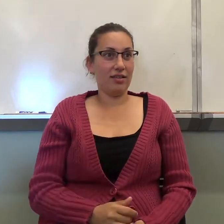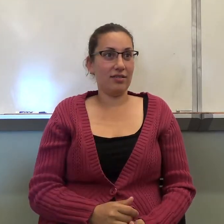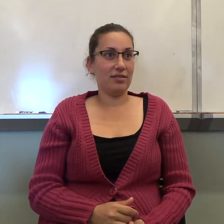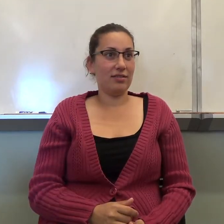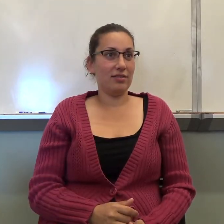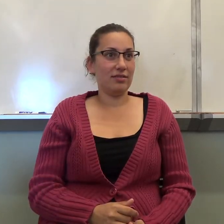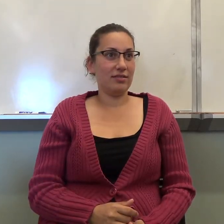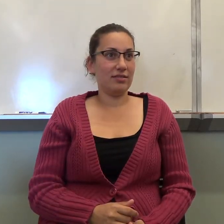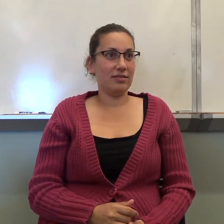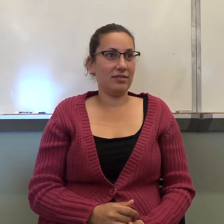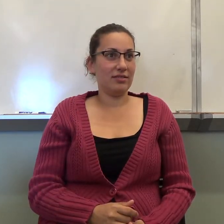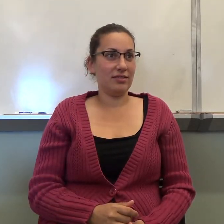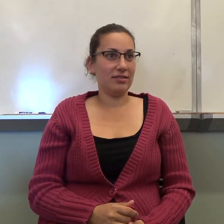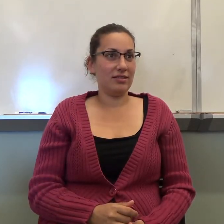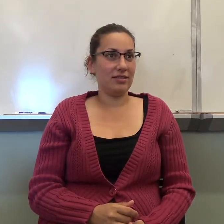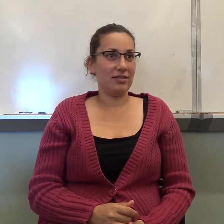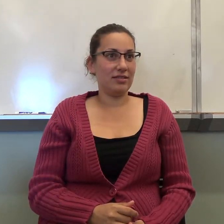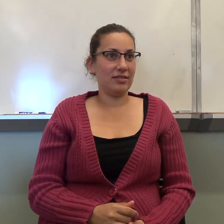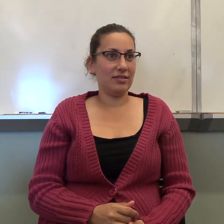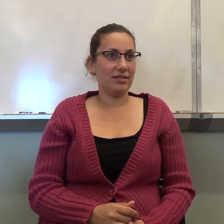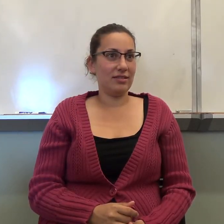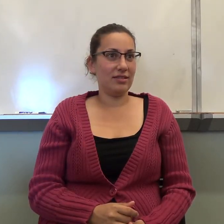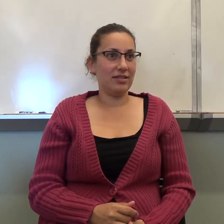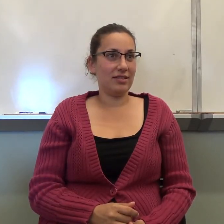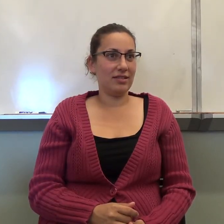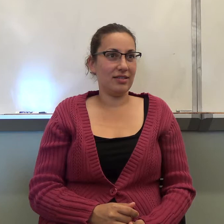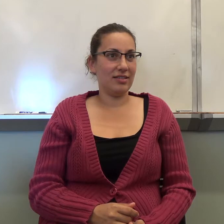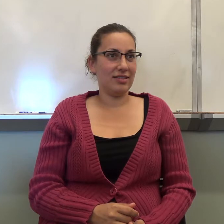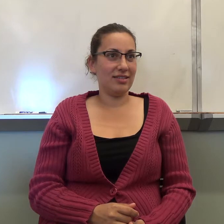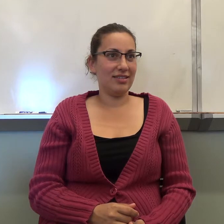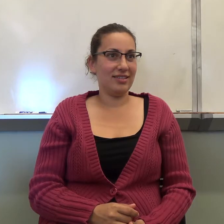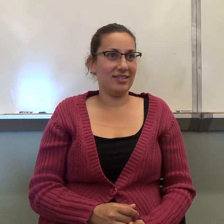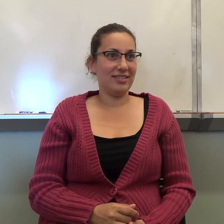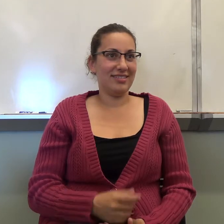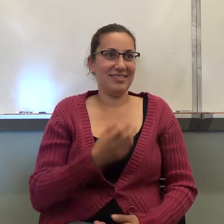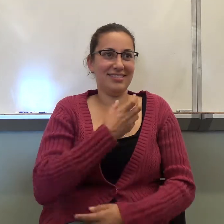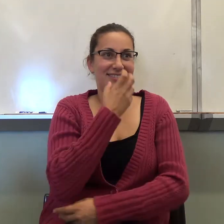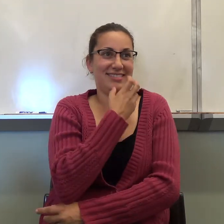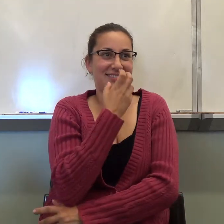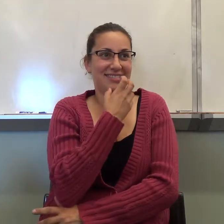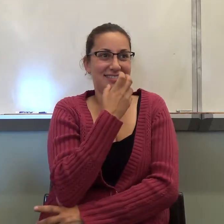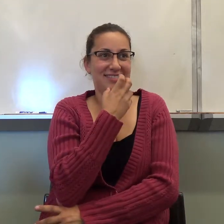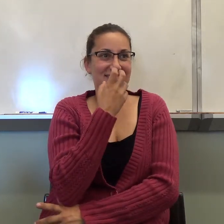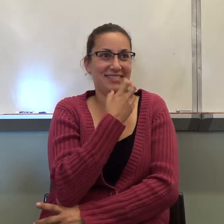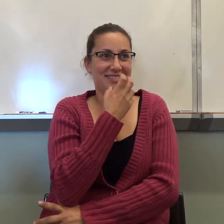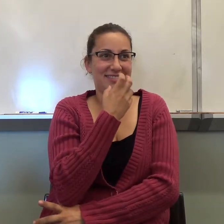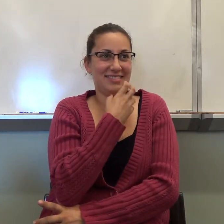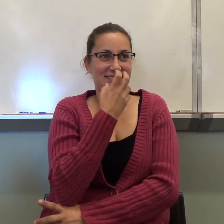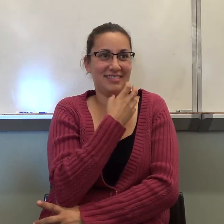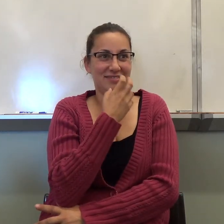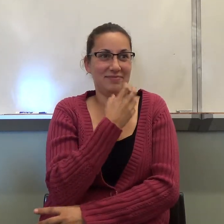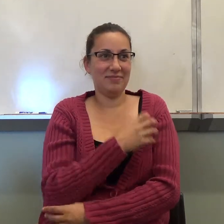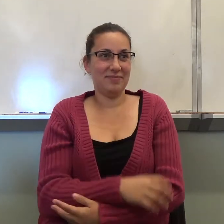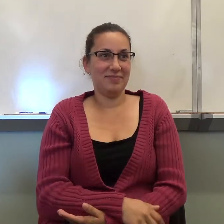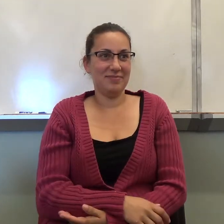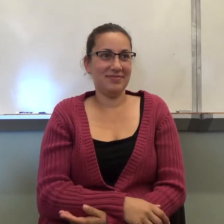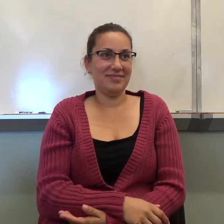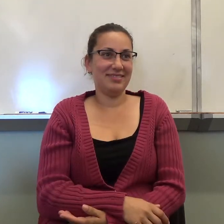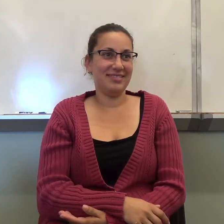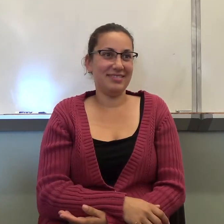Okay? Now this is important. This gives you a -16 here. This becomes a minus times a minus is